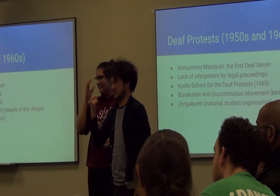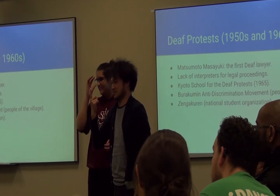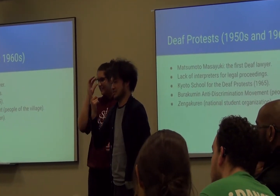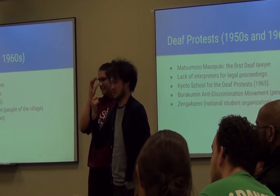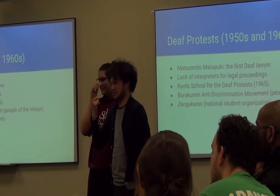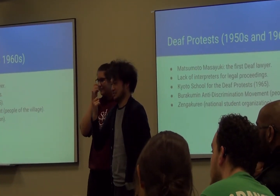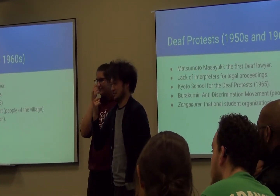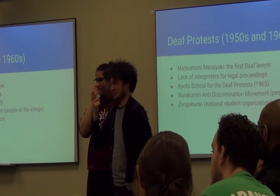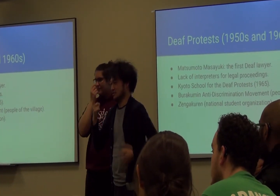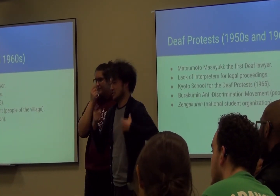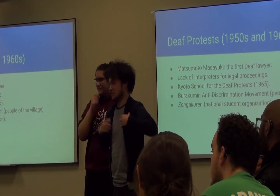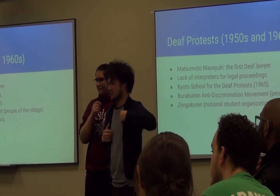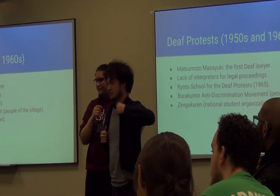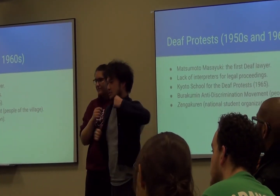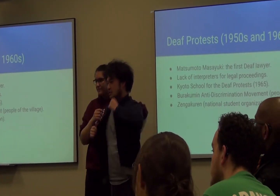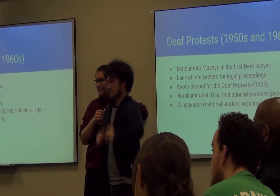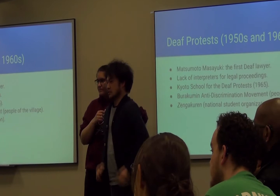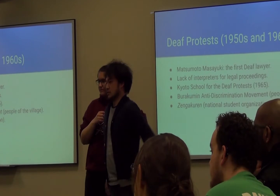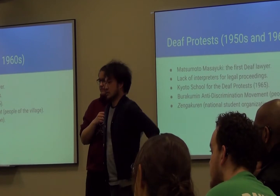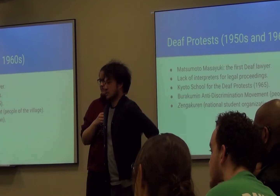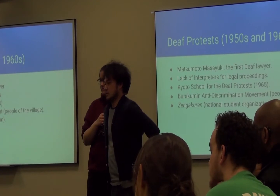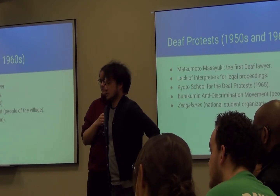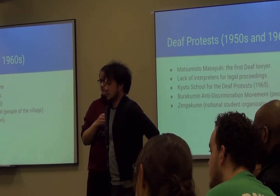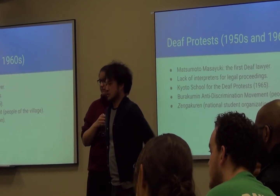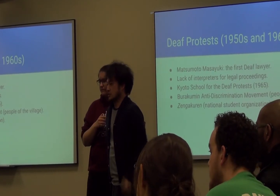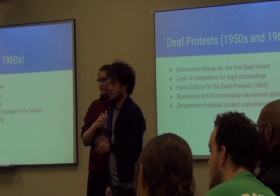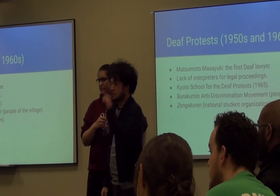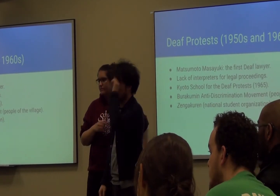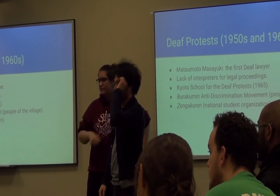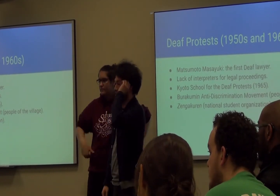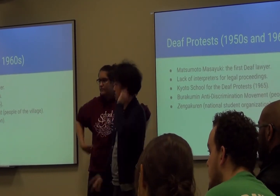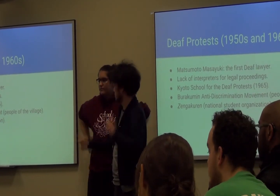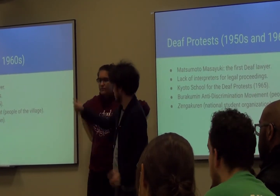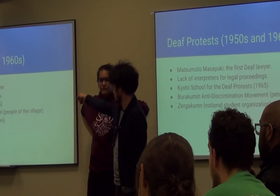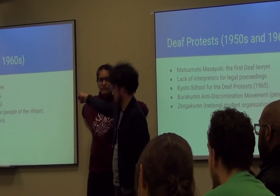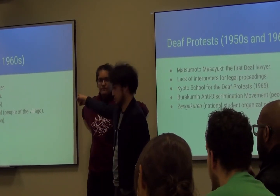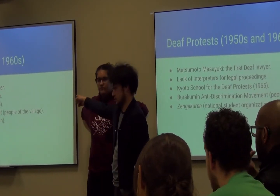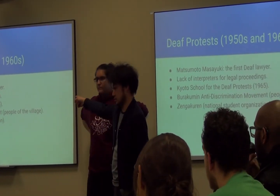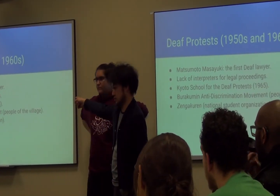Yeah, I know that these are all related, but I wanted to know how it influenced our deaf communities.